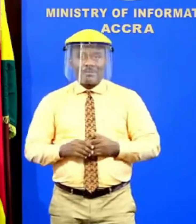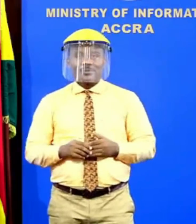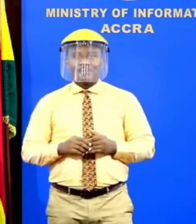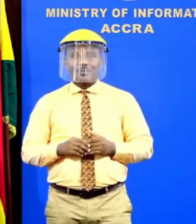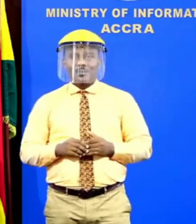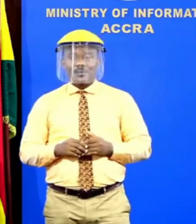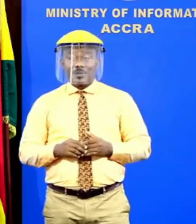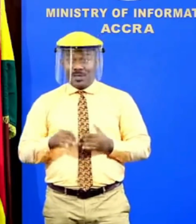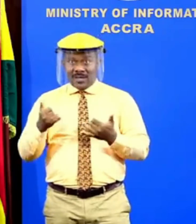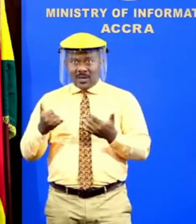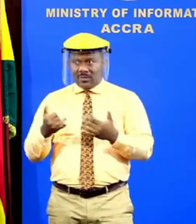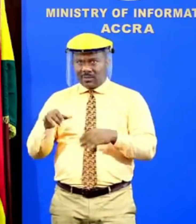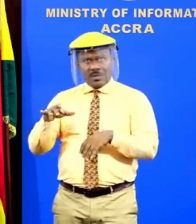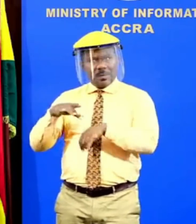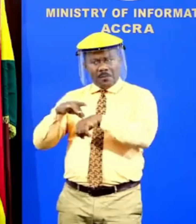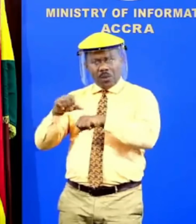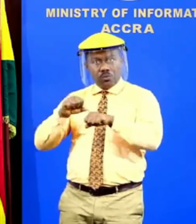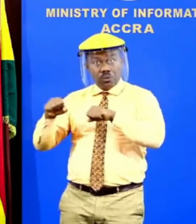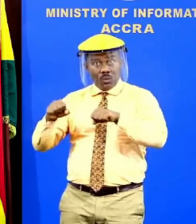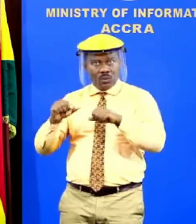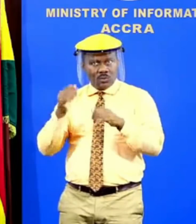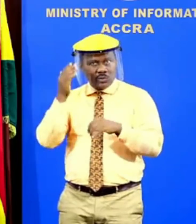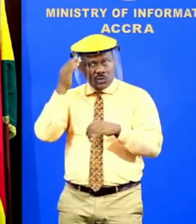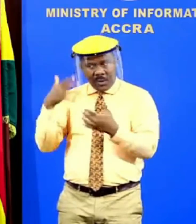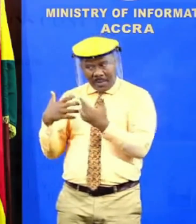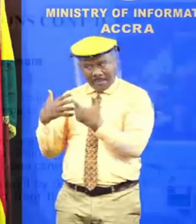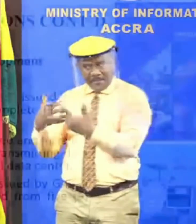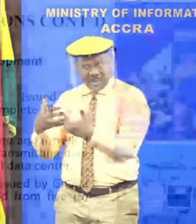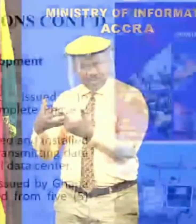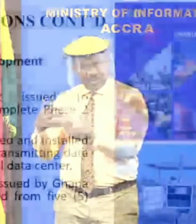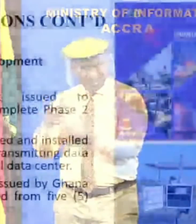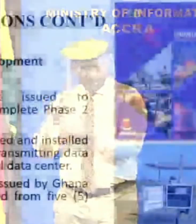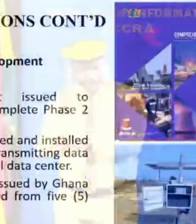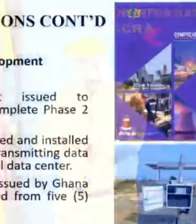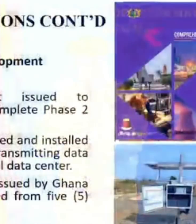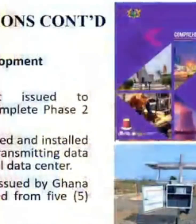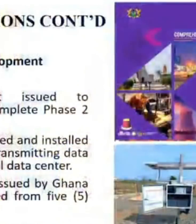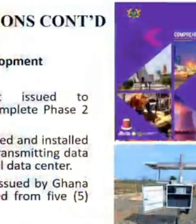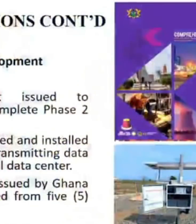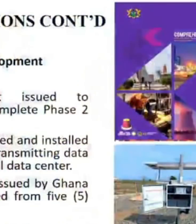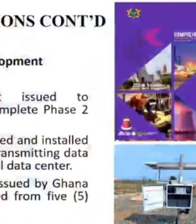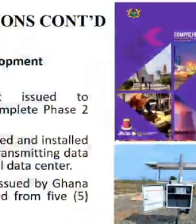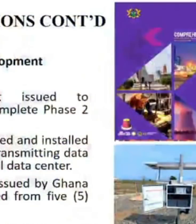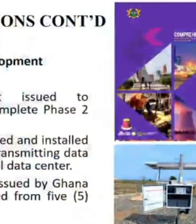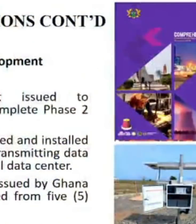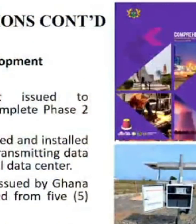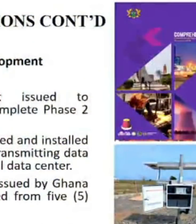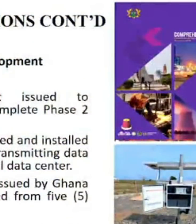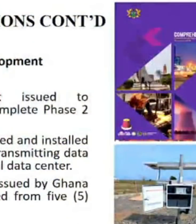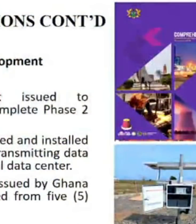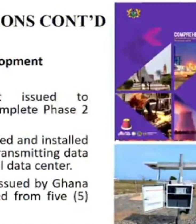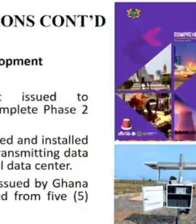transmitting data to the Ghana Geological Service National Data Centre so that we will know how the, the weather, they are